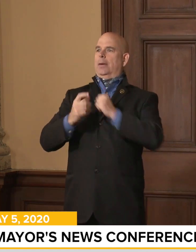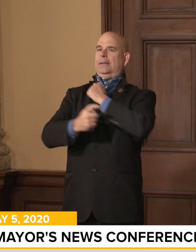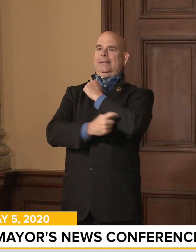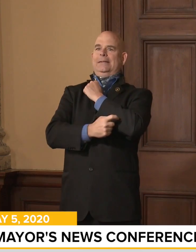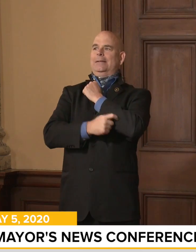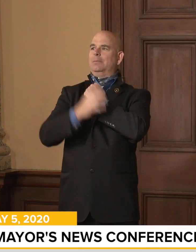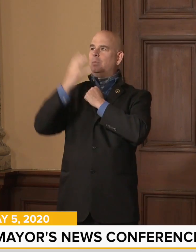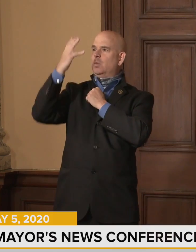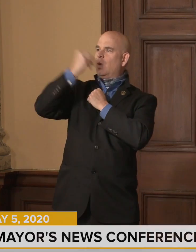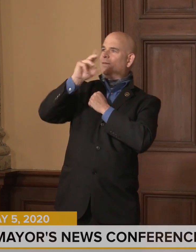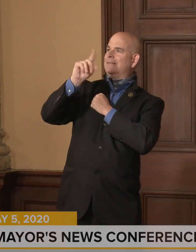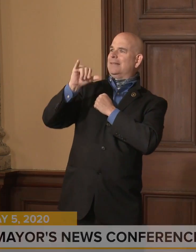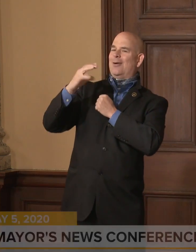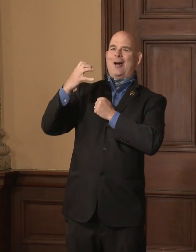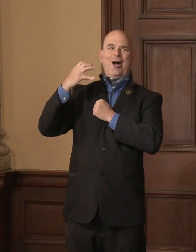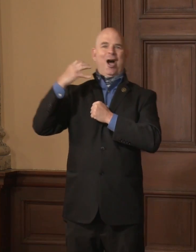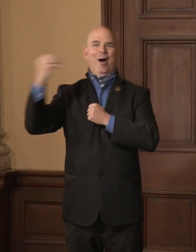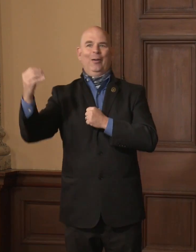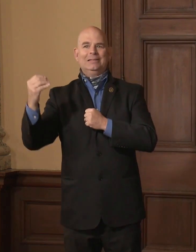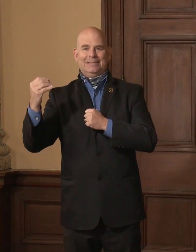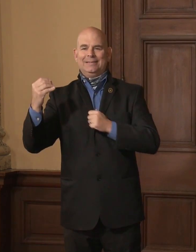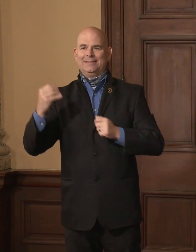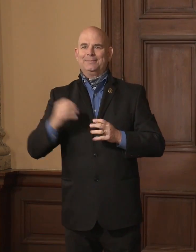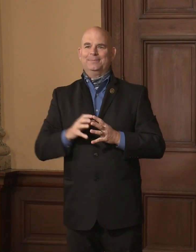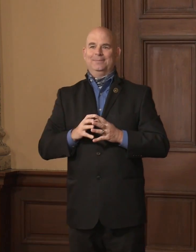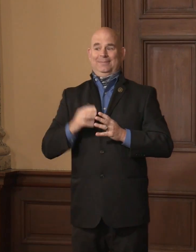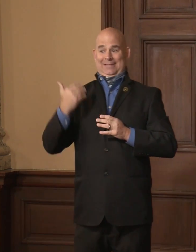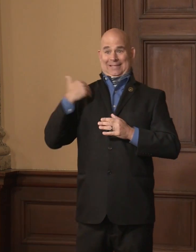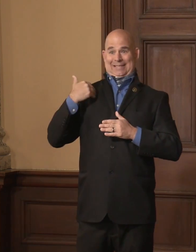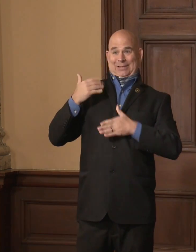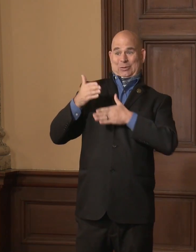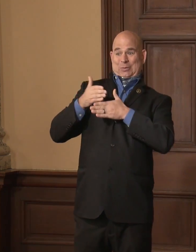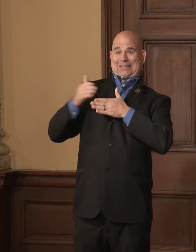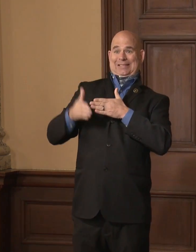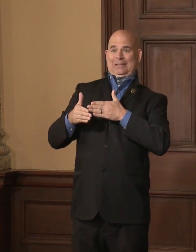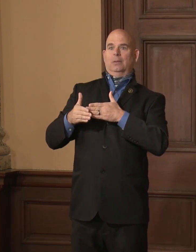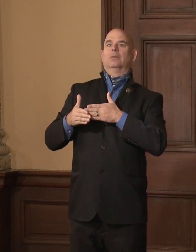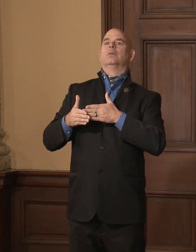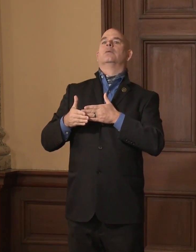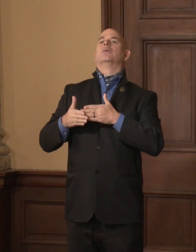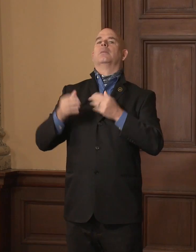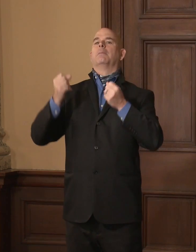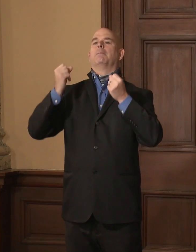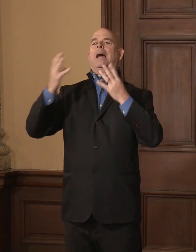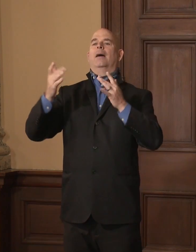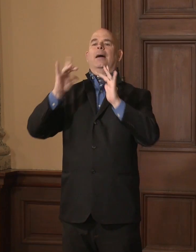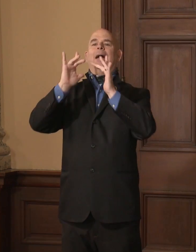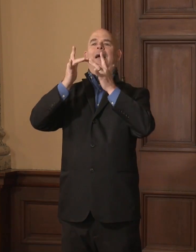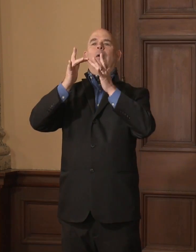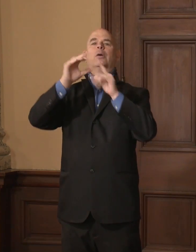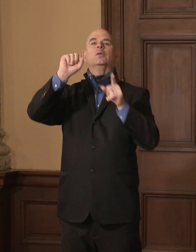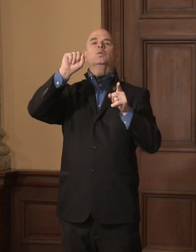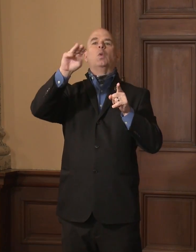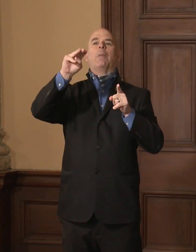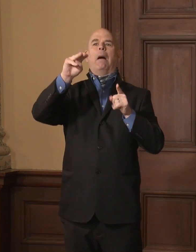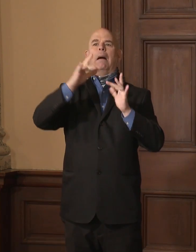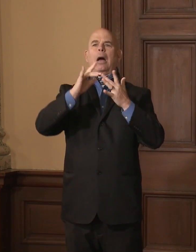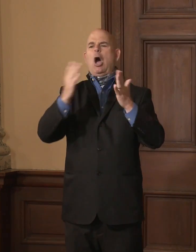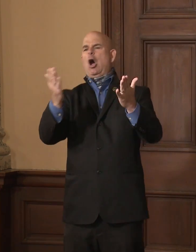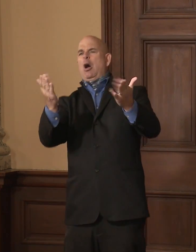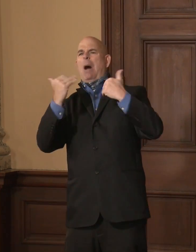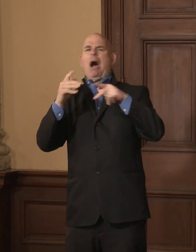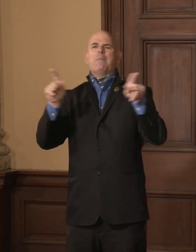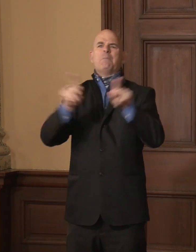we've seen a number of house party and cookout invitations go out on social media. I'd like to take a moment to remind residents that if you are